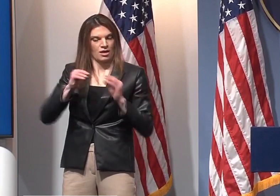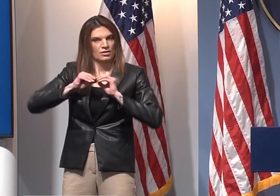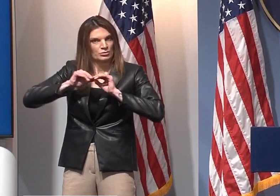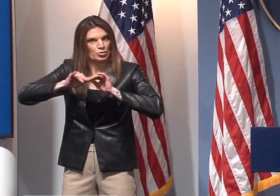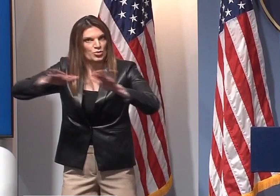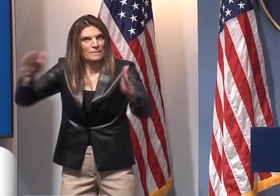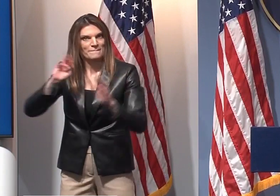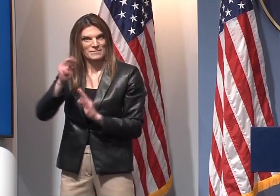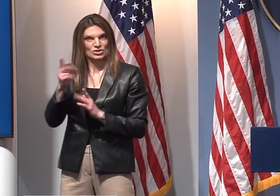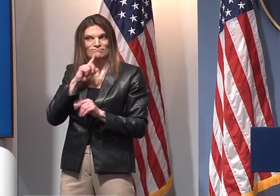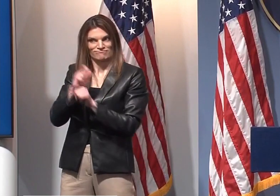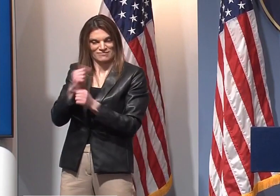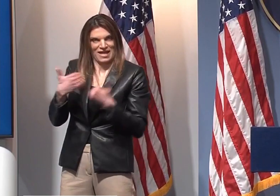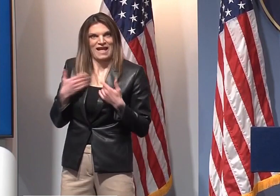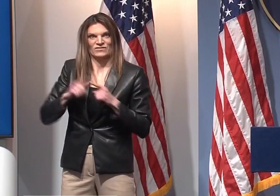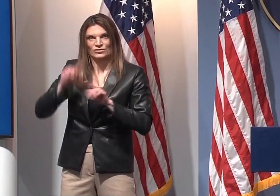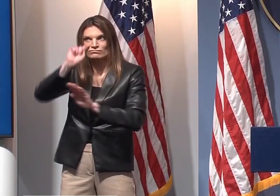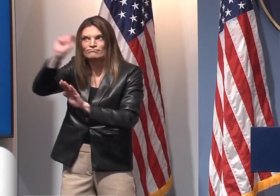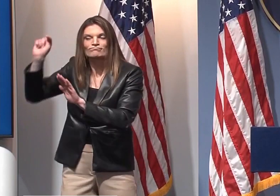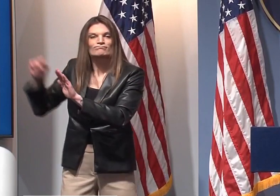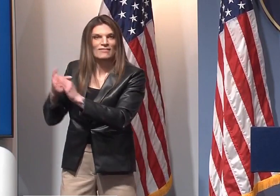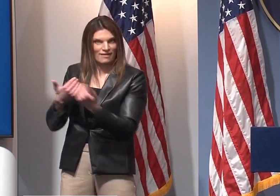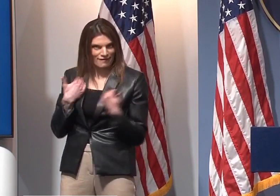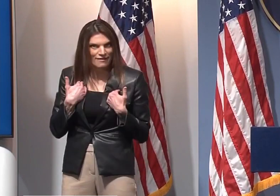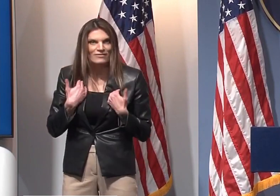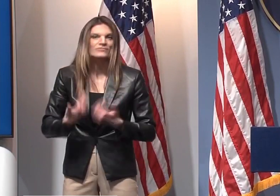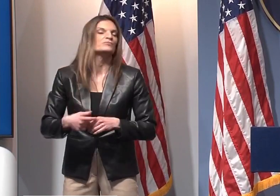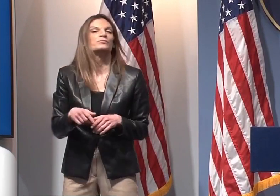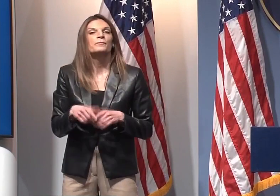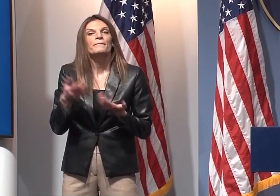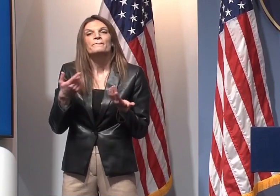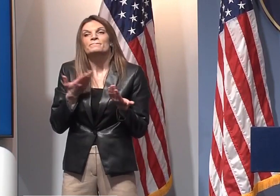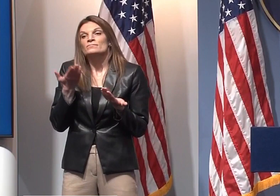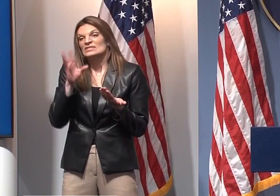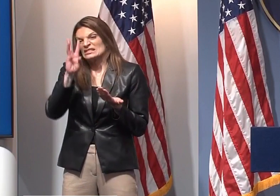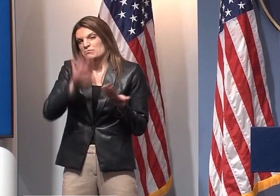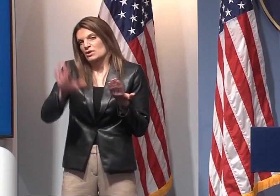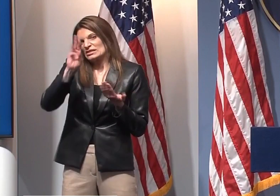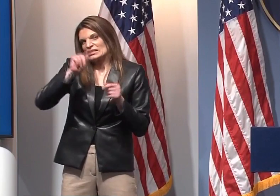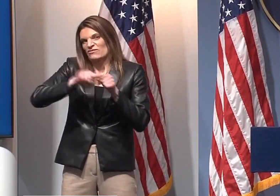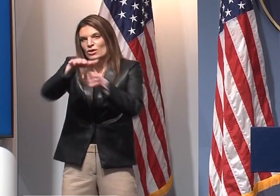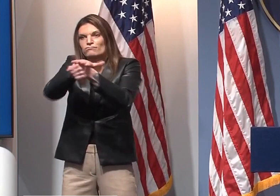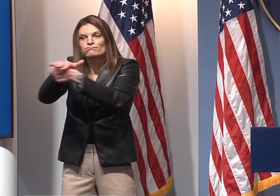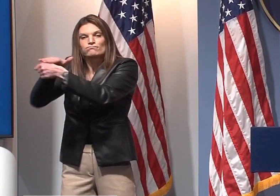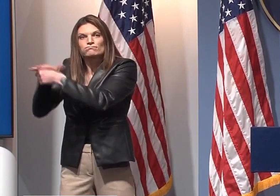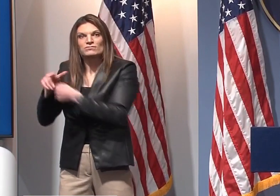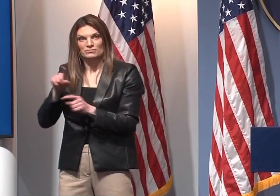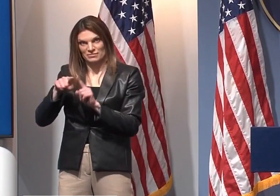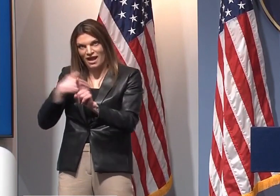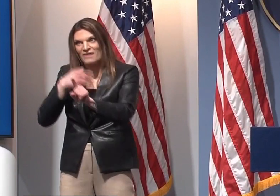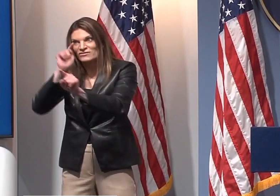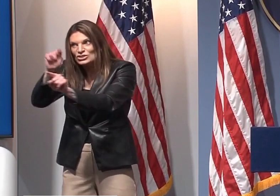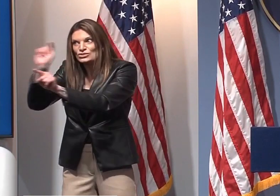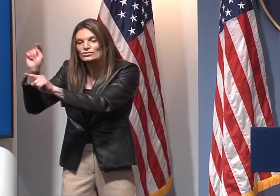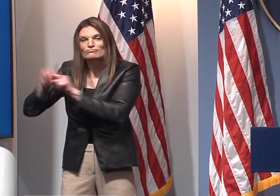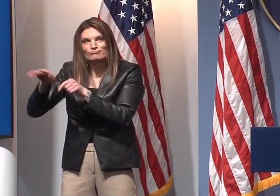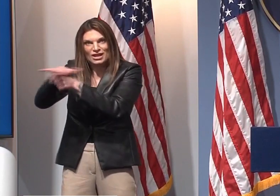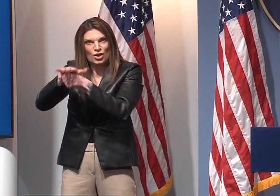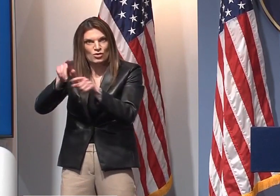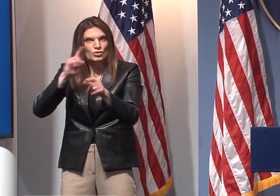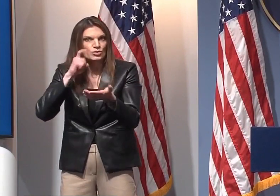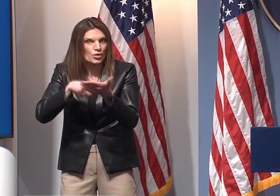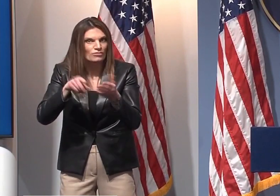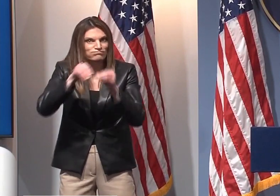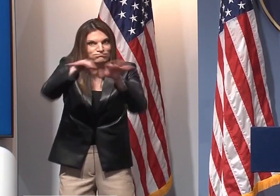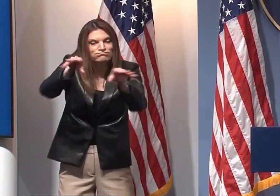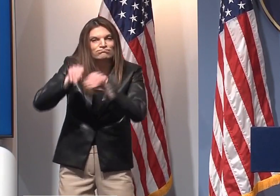likely many more that we do not yet know about, which makes the risk of contracting COVID even greater. Hospitalizations